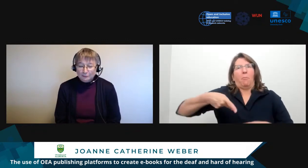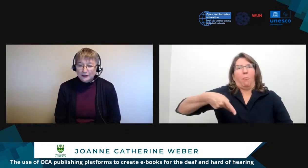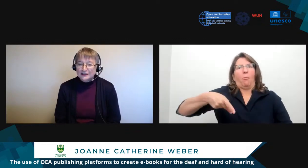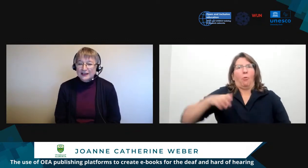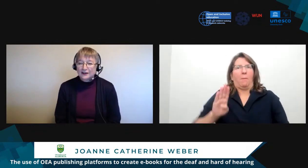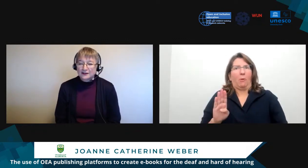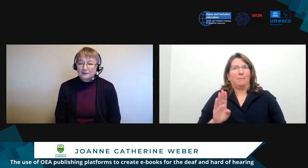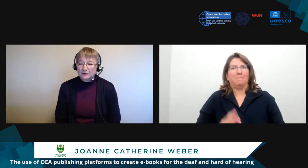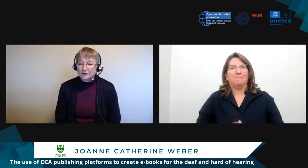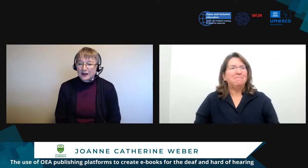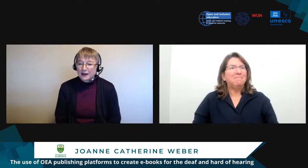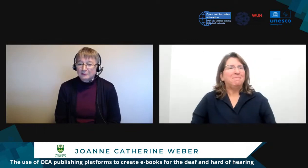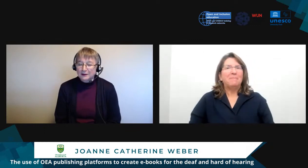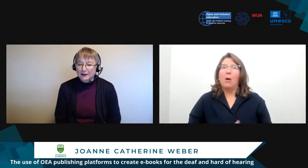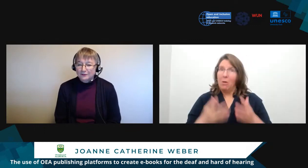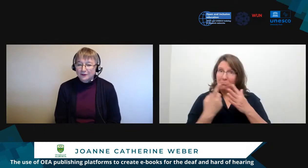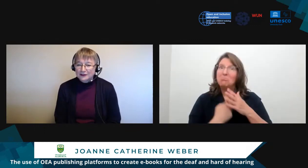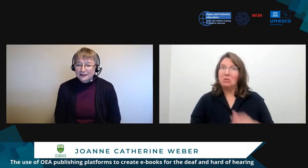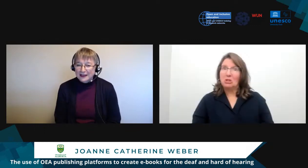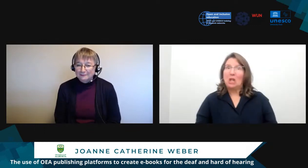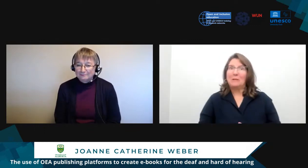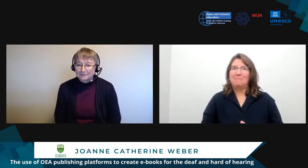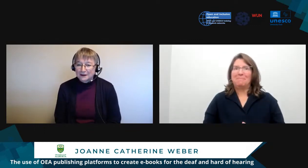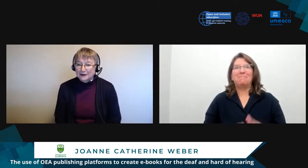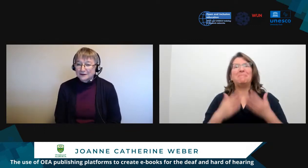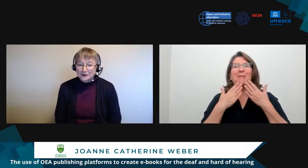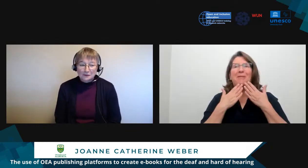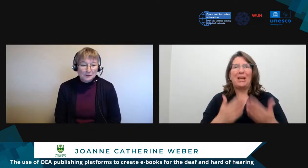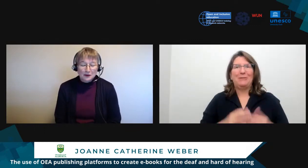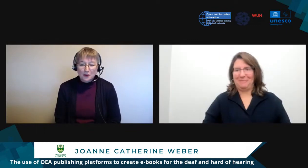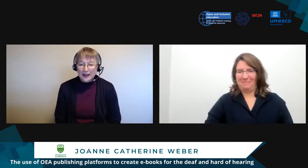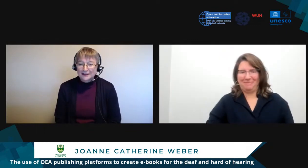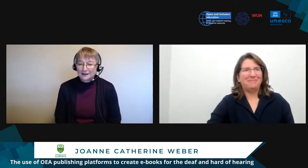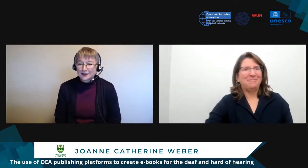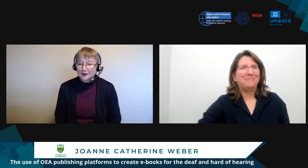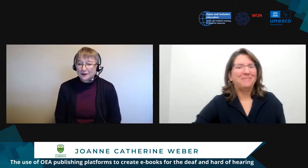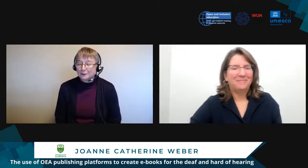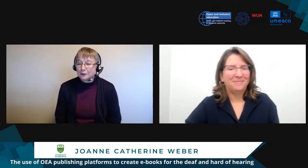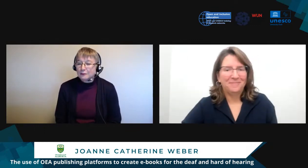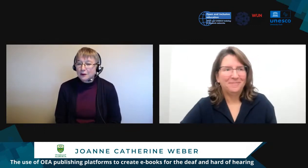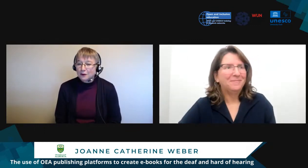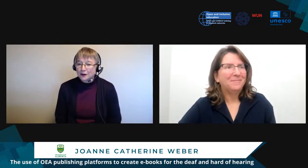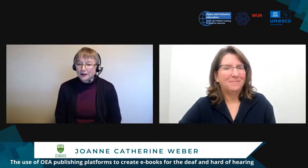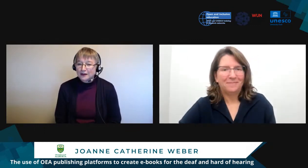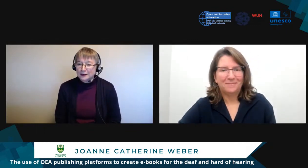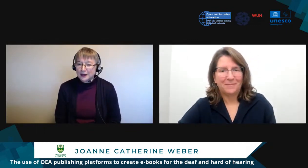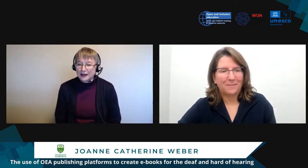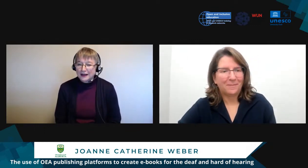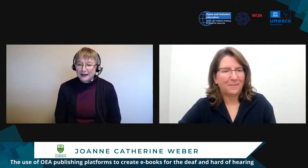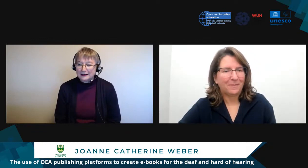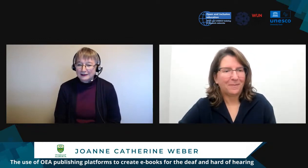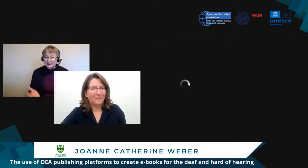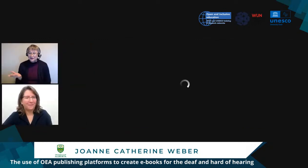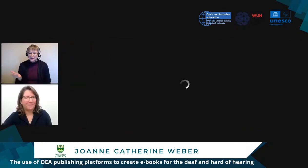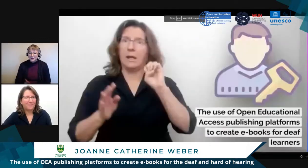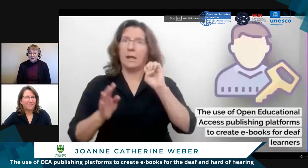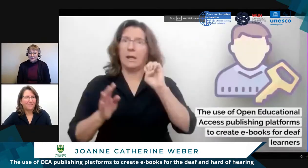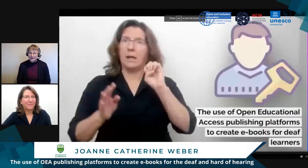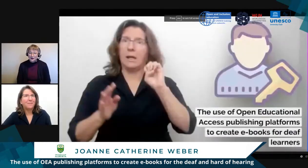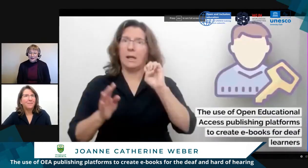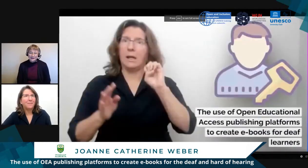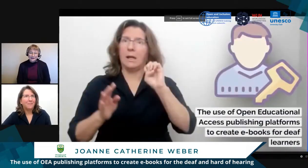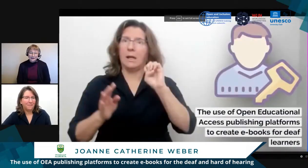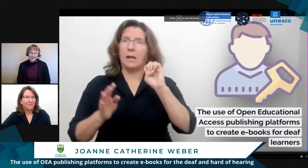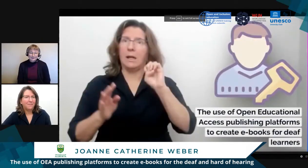and in putting together some of what I prepared for you today. So we'll go ahead and start with the pre-recorded lecture